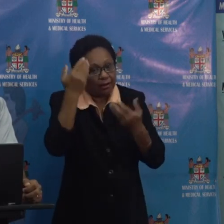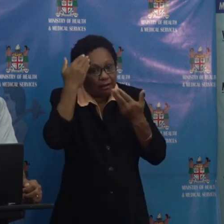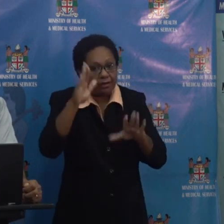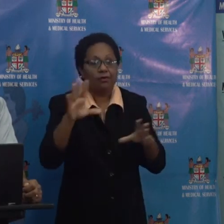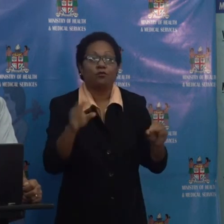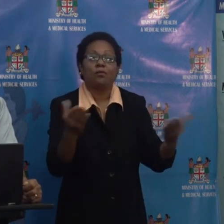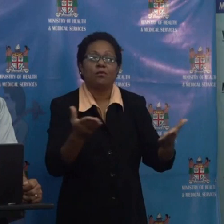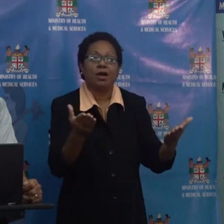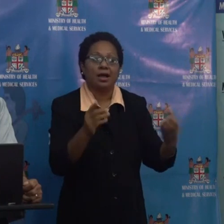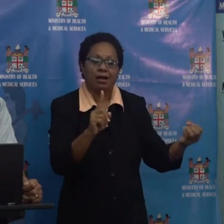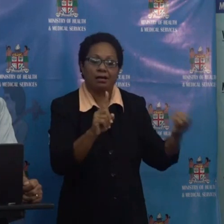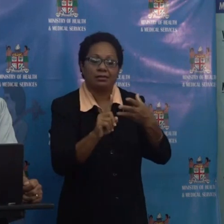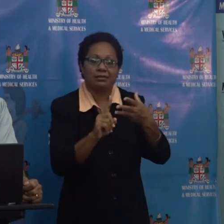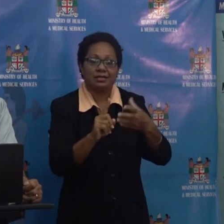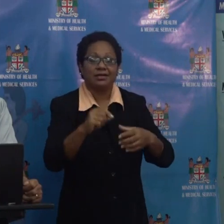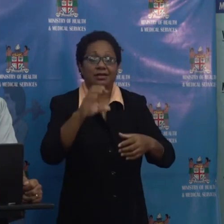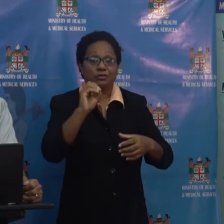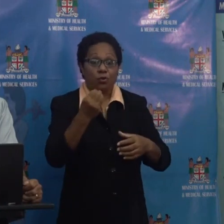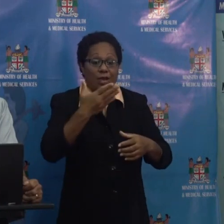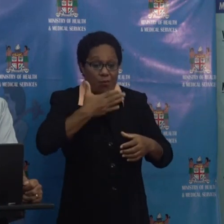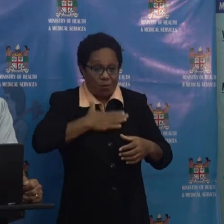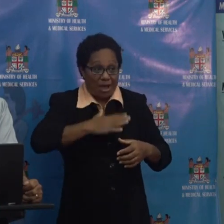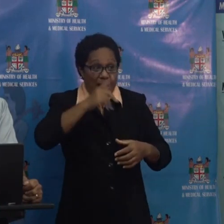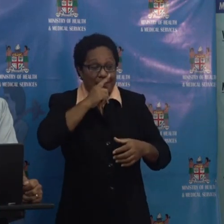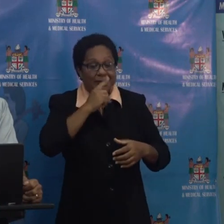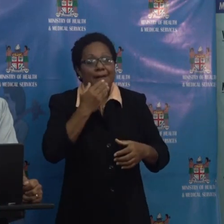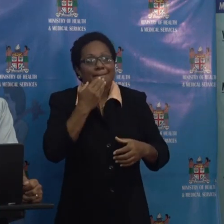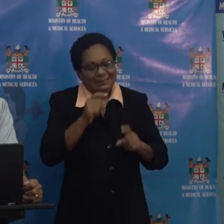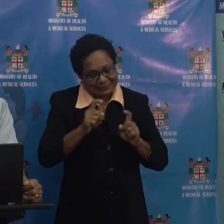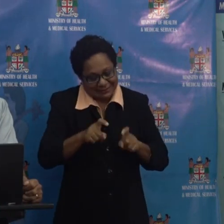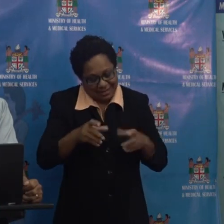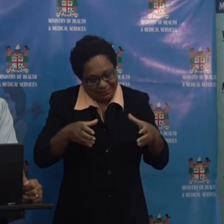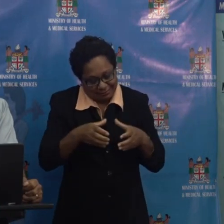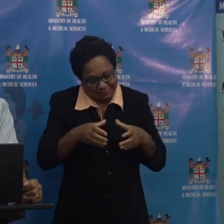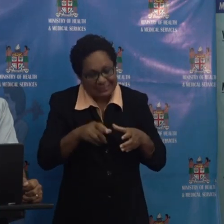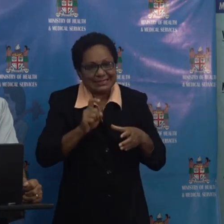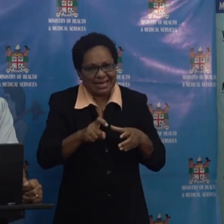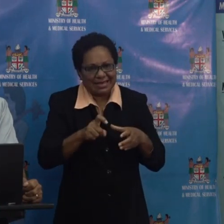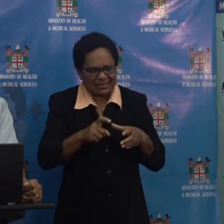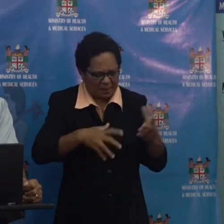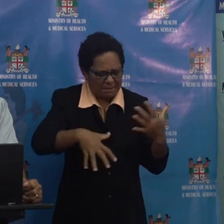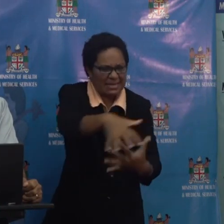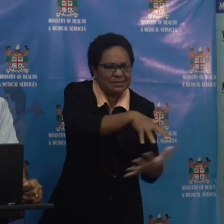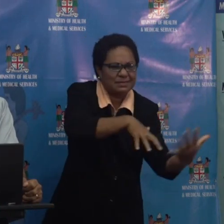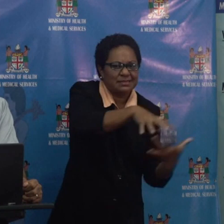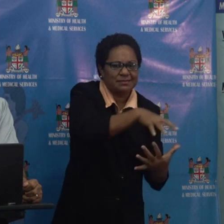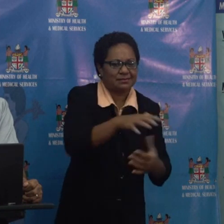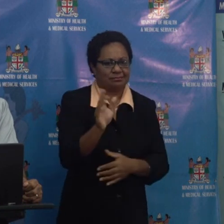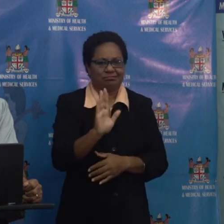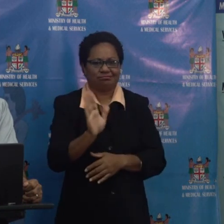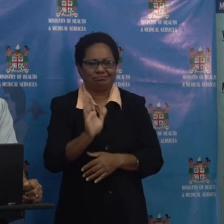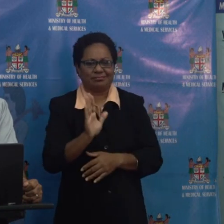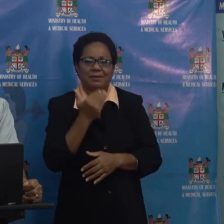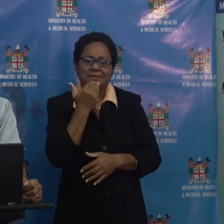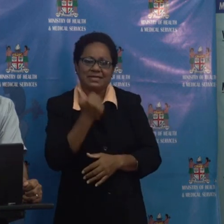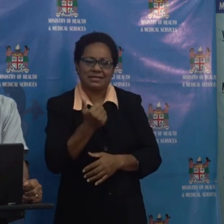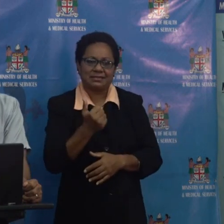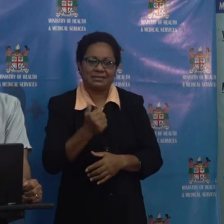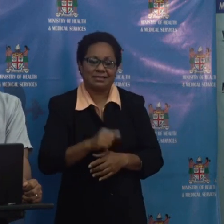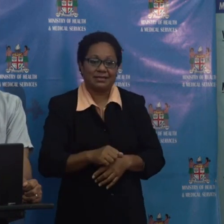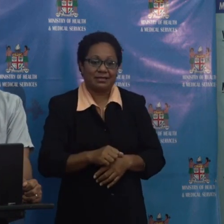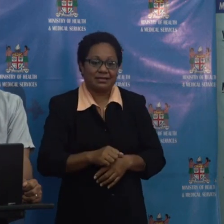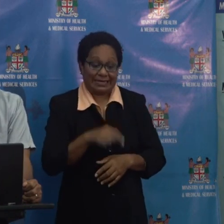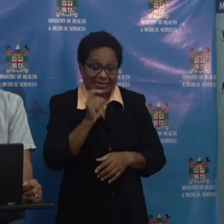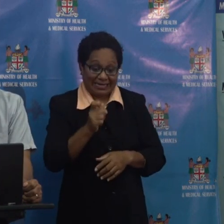So we want people to operate in bubbles, stay in bubbles as much as possible. If the virus stays with one